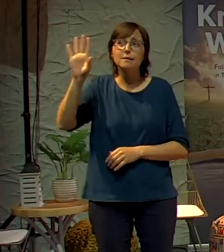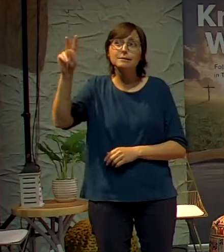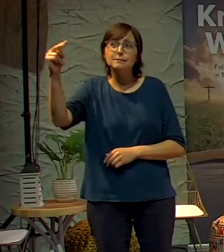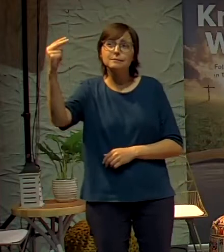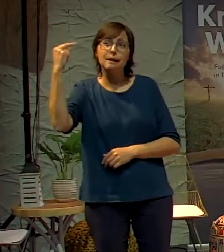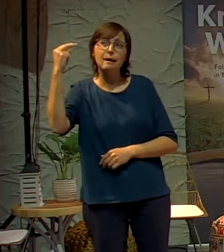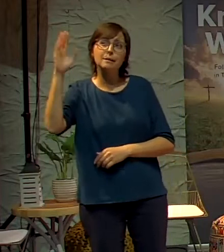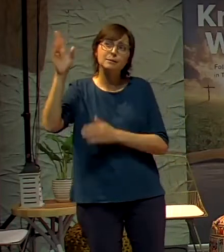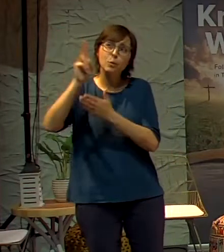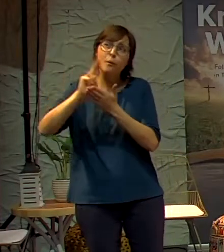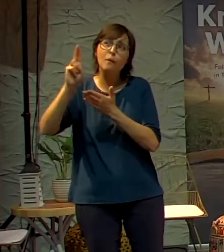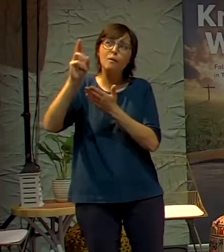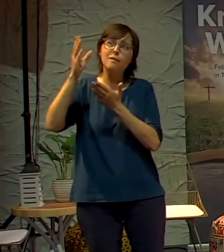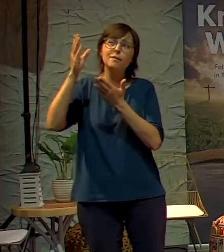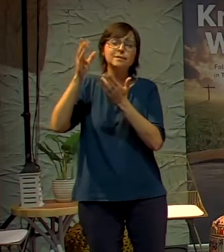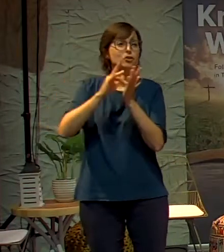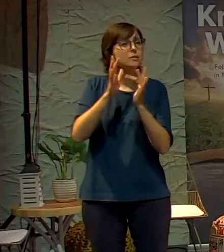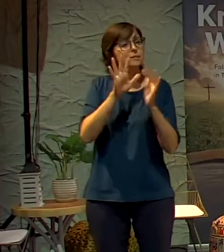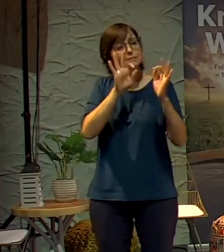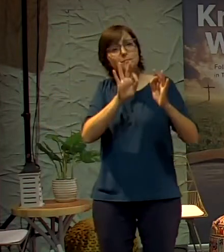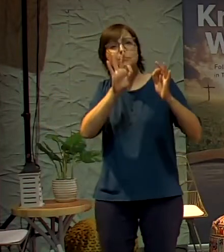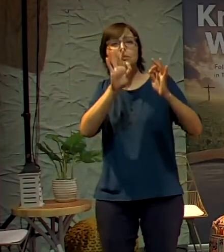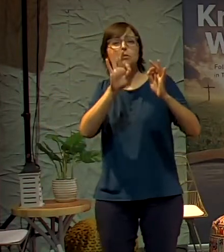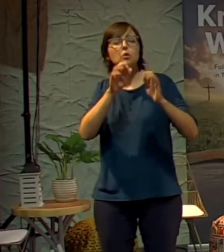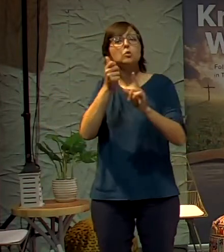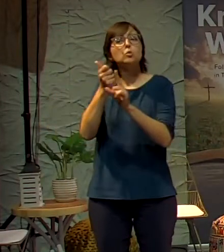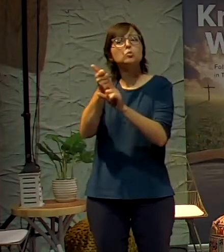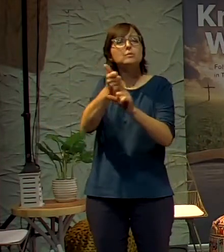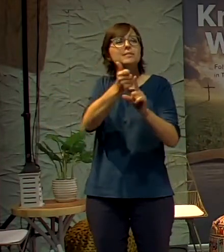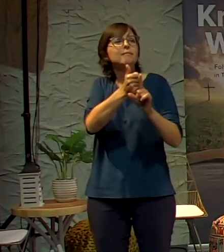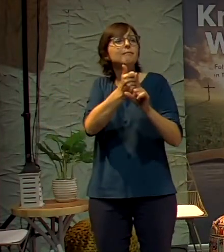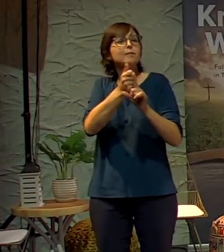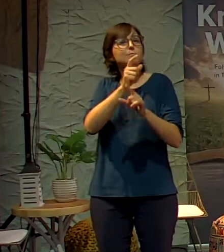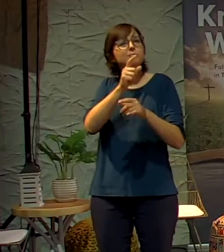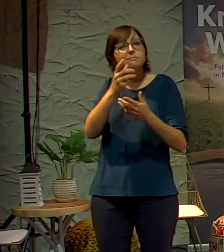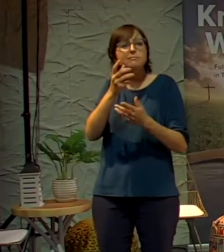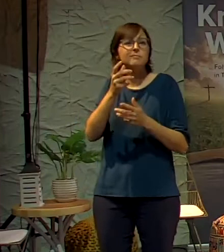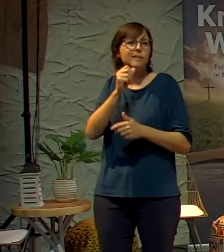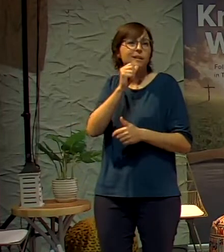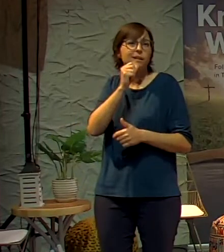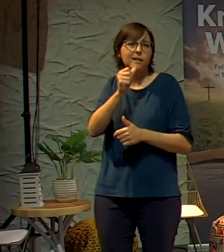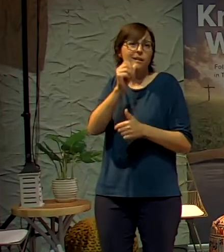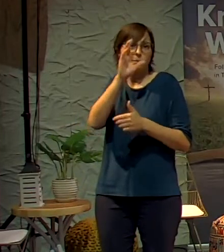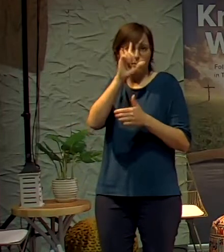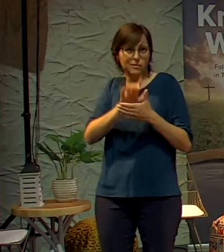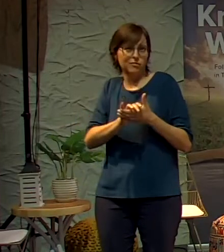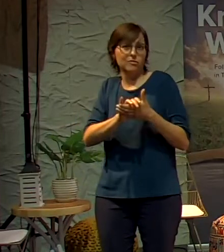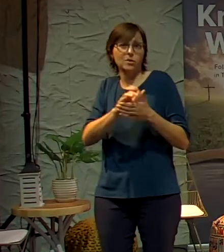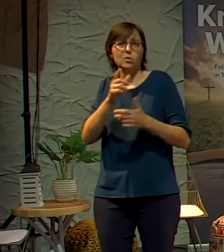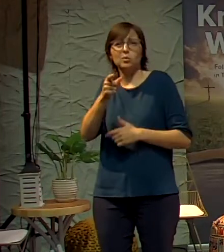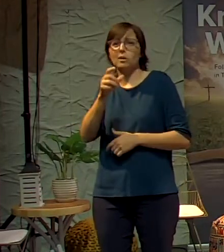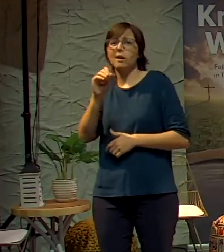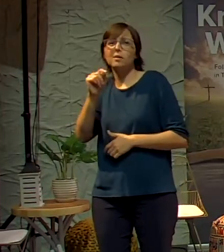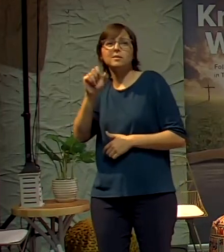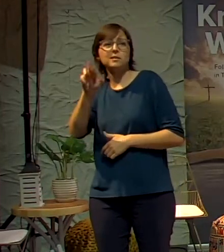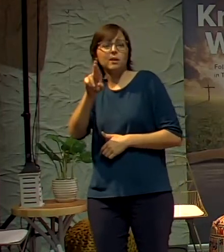God and perfection of Jesus, you are an outsider. You deserve nothing. And that makes him